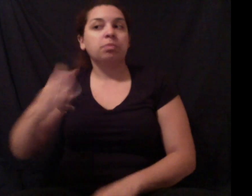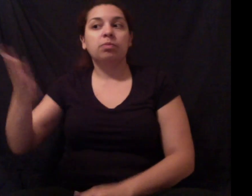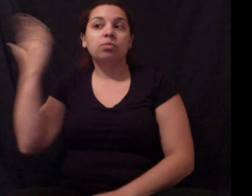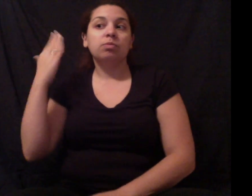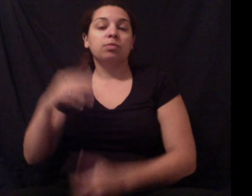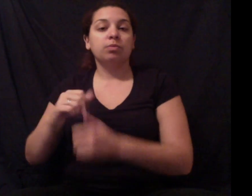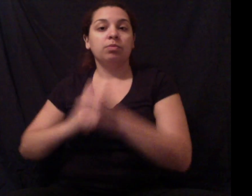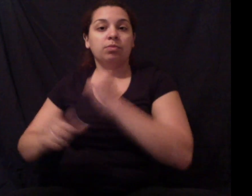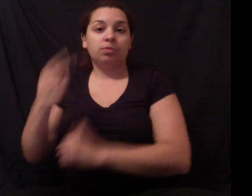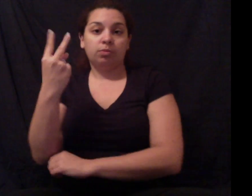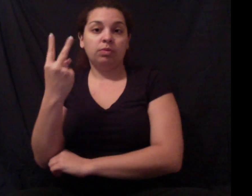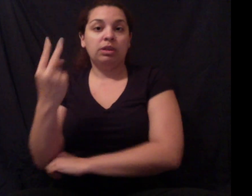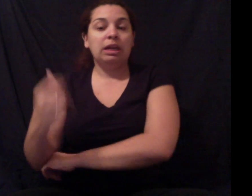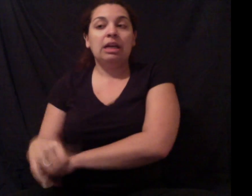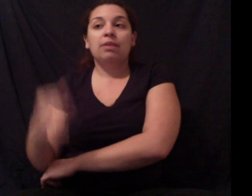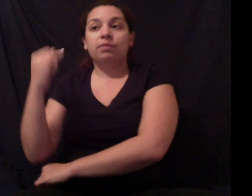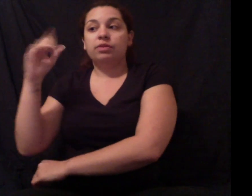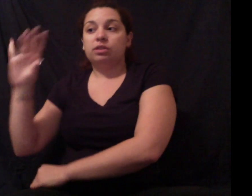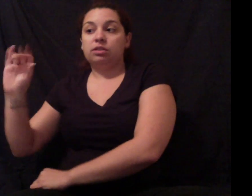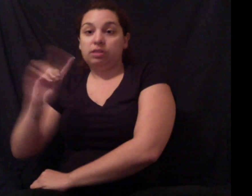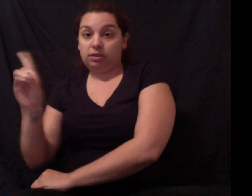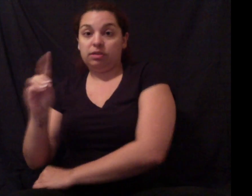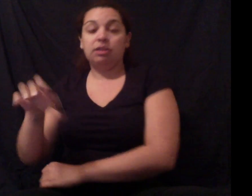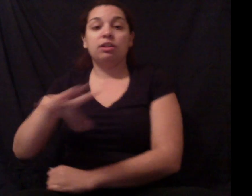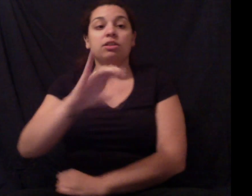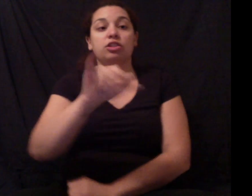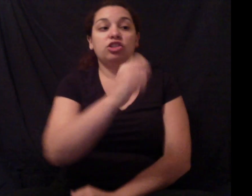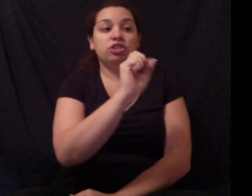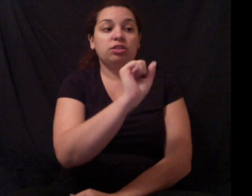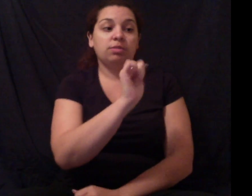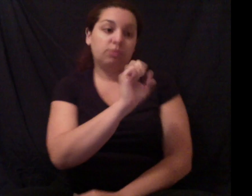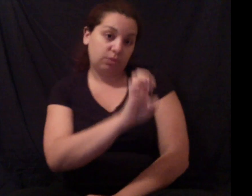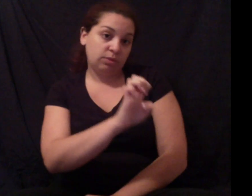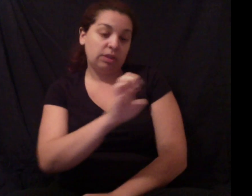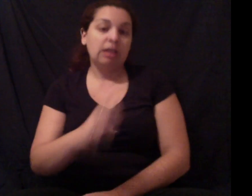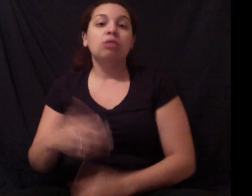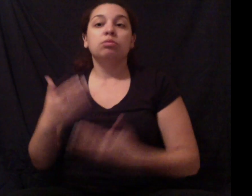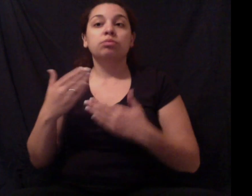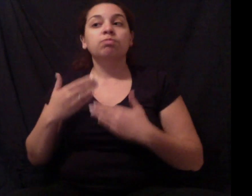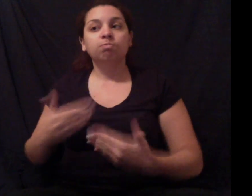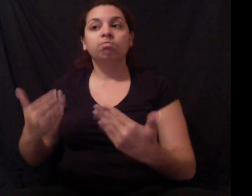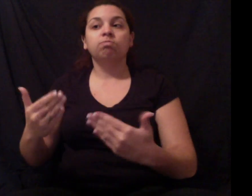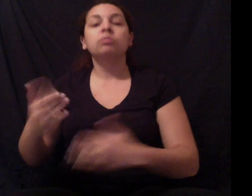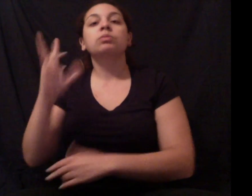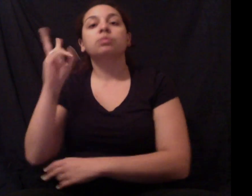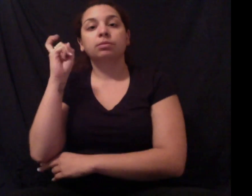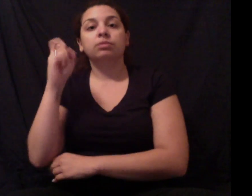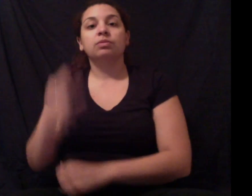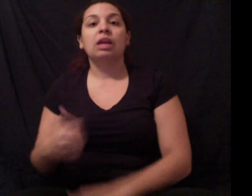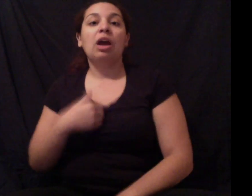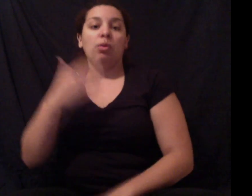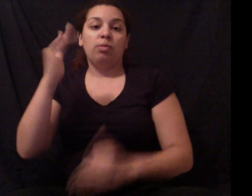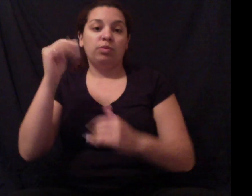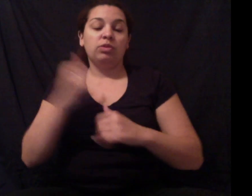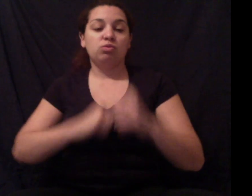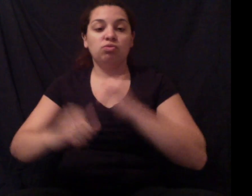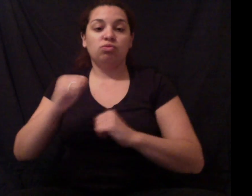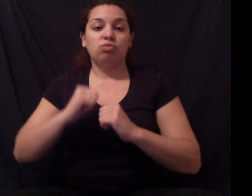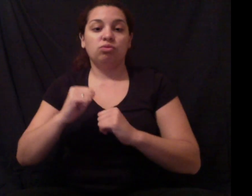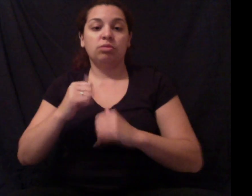of Dante Orpilla and James Irwin, you really should. So go ahead, take a listen. I hope you've been enjoying this podcast so far. We've been having some